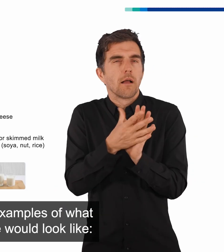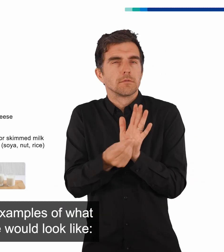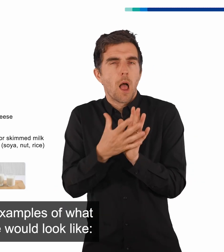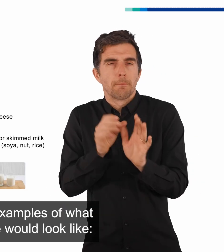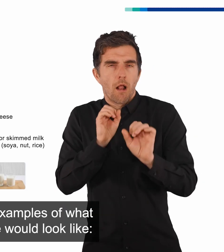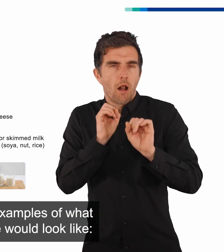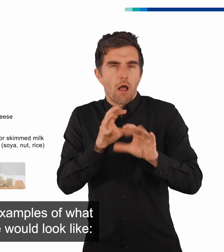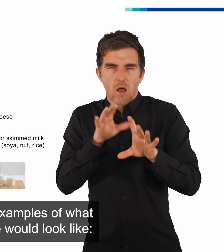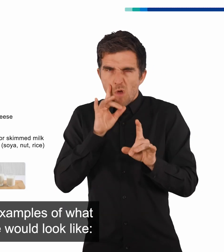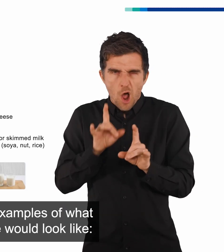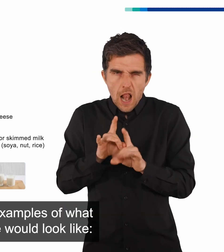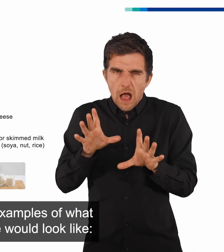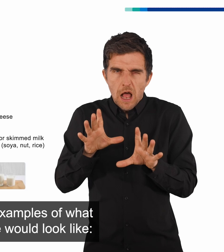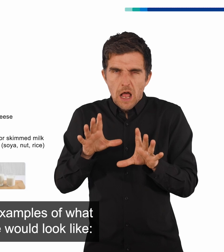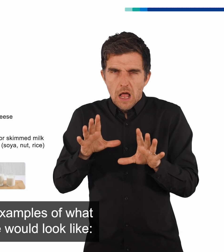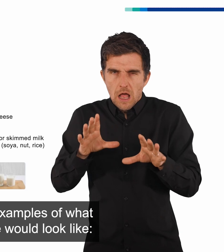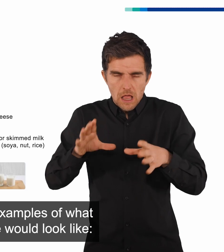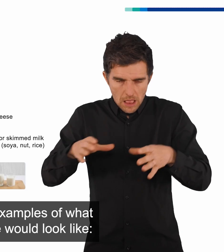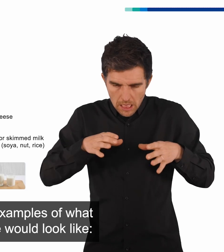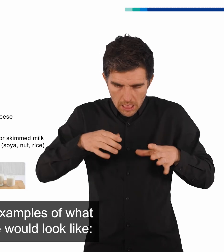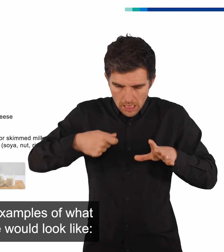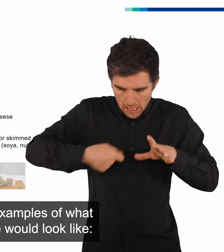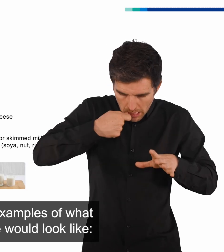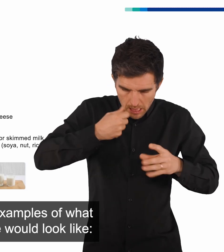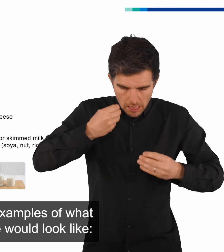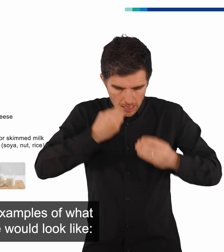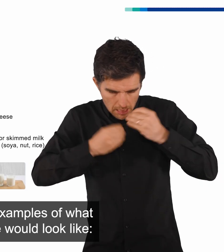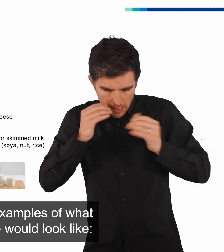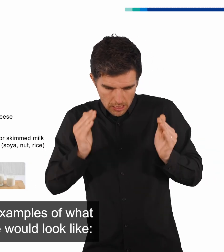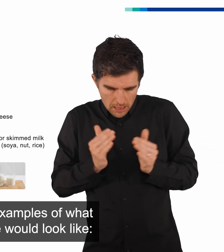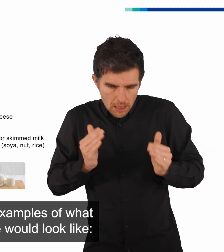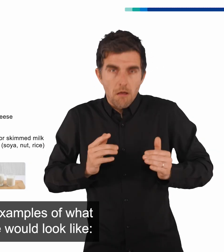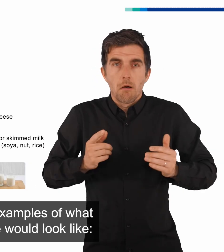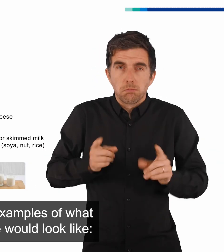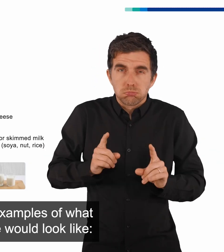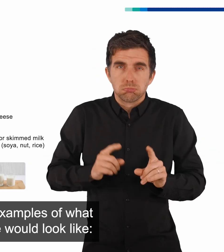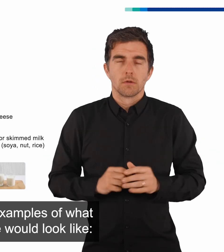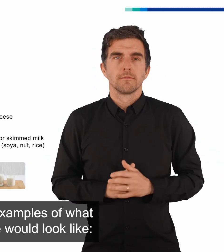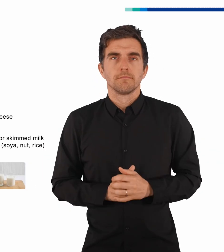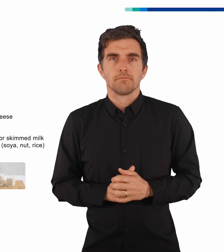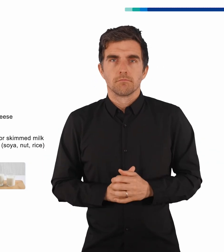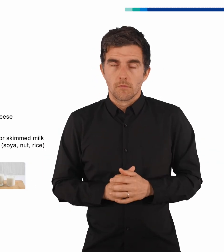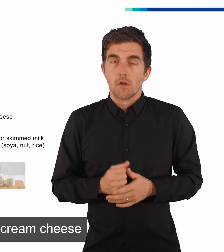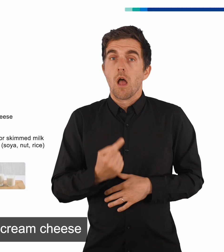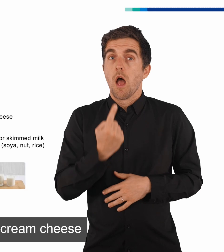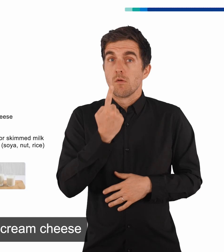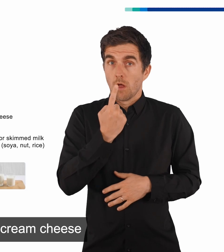1 tablespoon cream cheese, 3 heaped tablespoons cottage cheese, 1 index finger